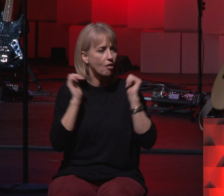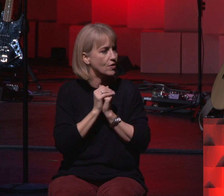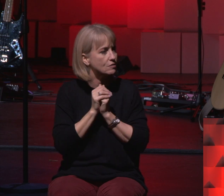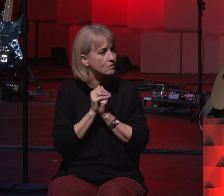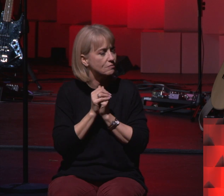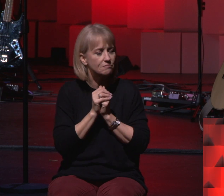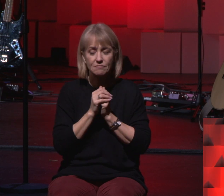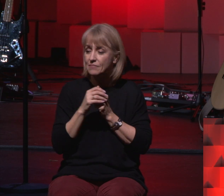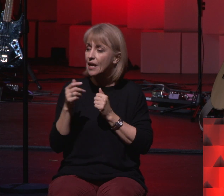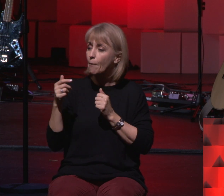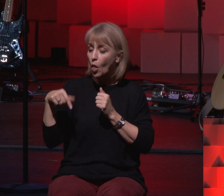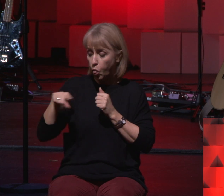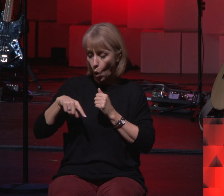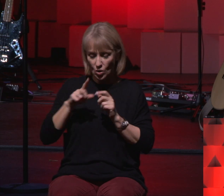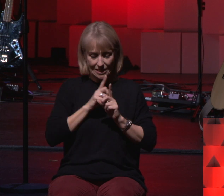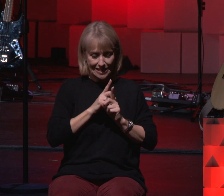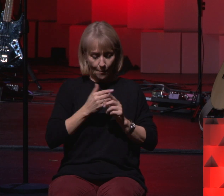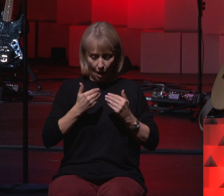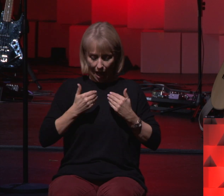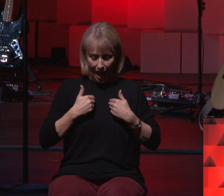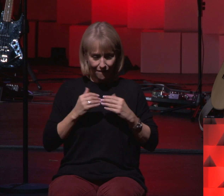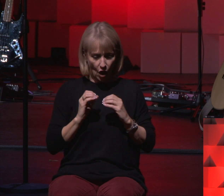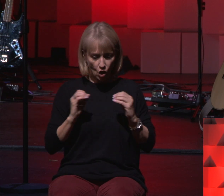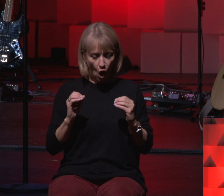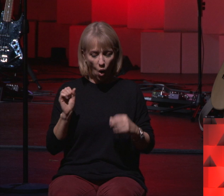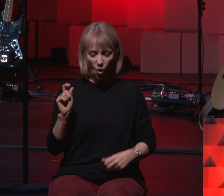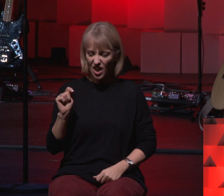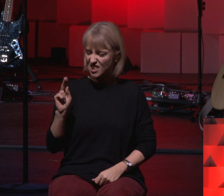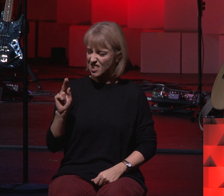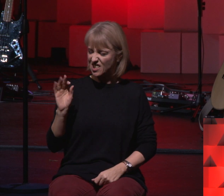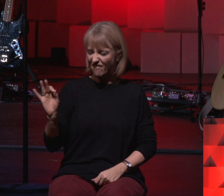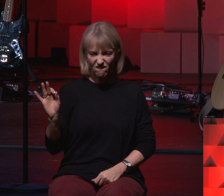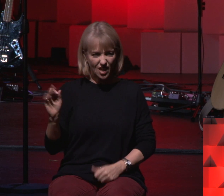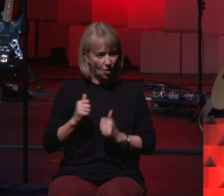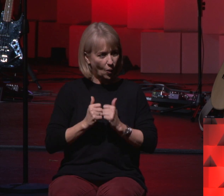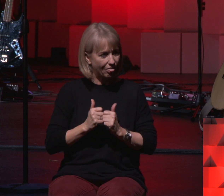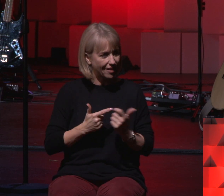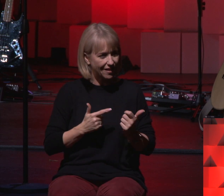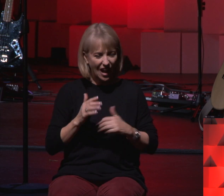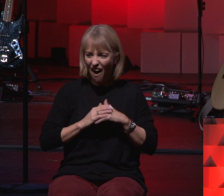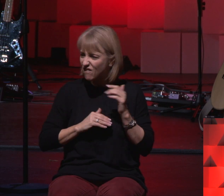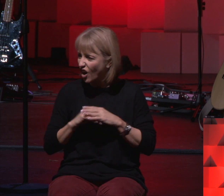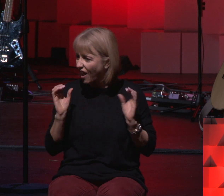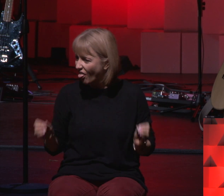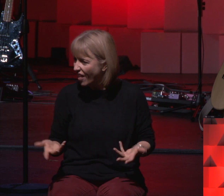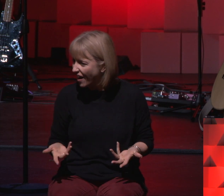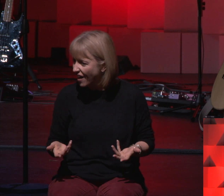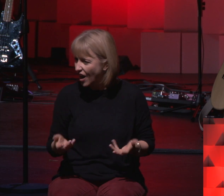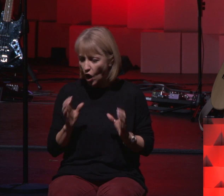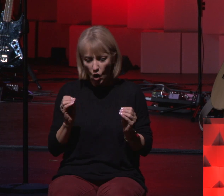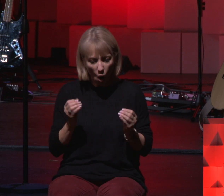did it uniquely. They did it without any of the extra stuff that you want for comfort. They did it without any